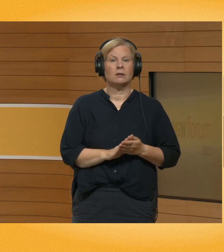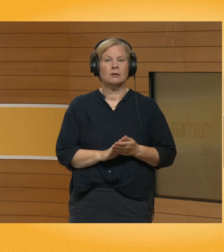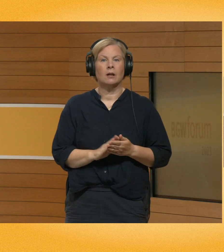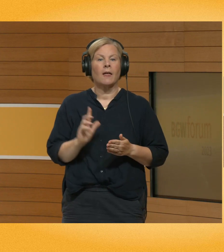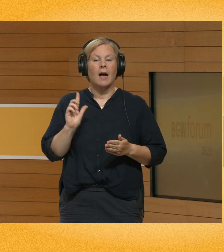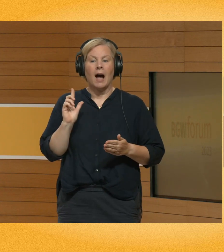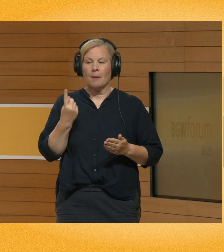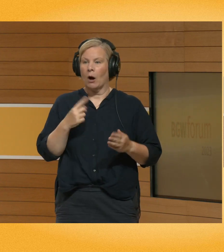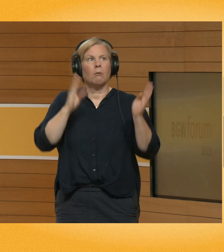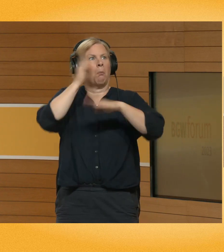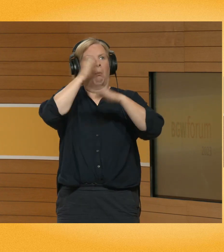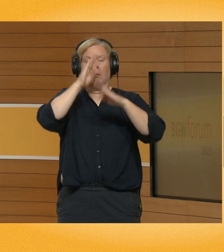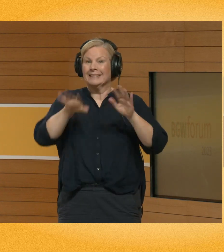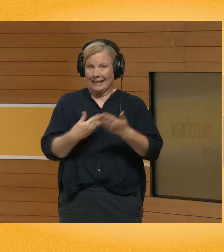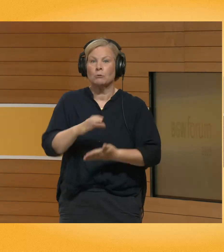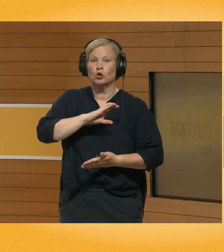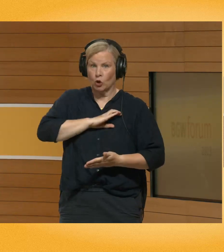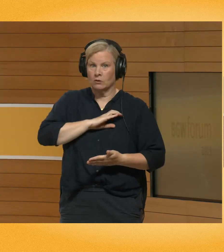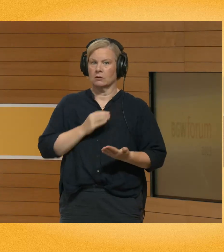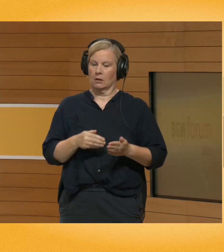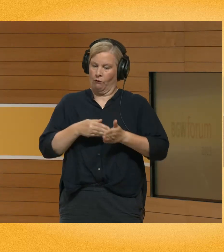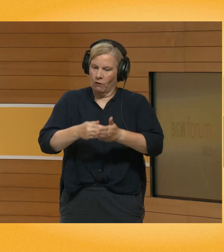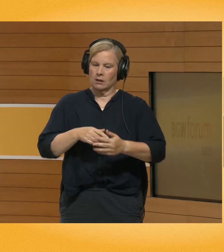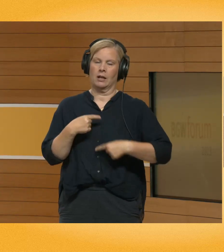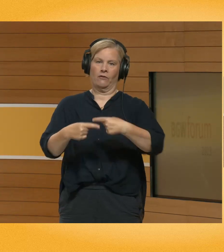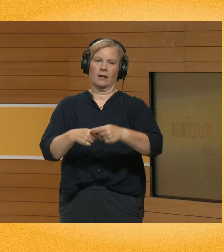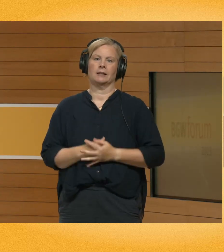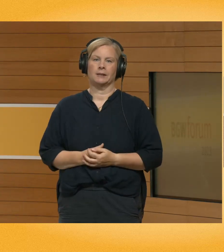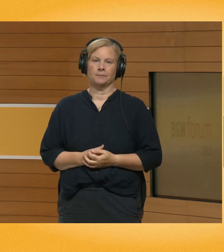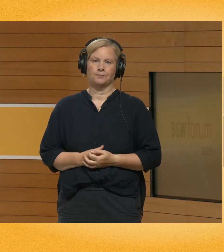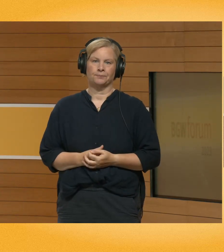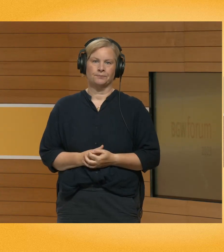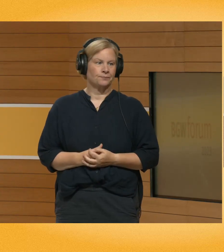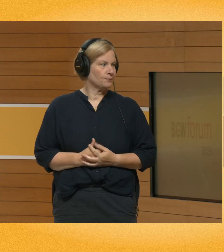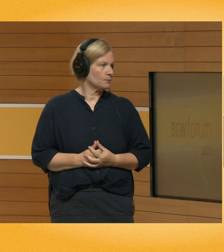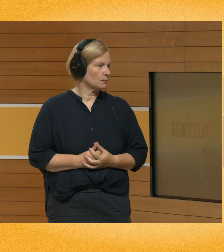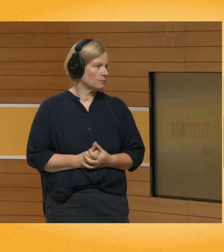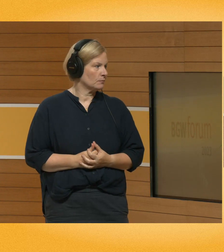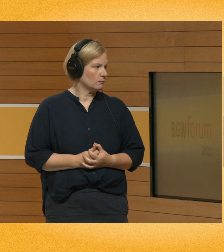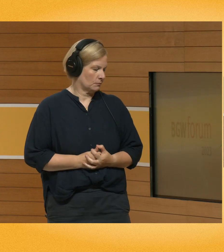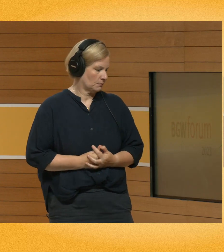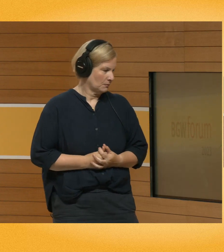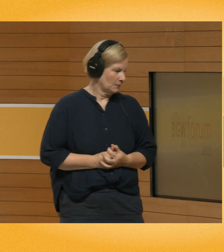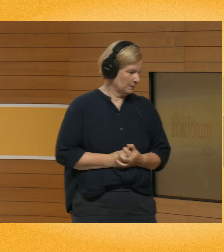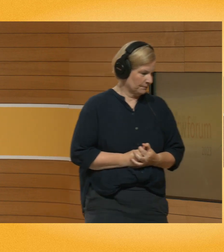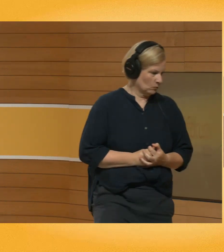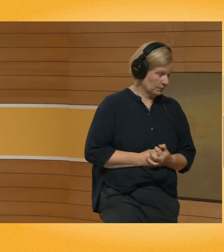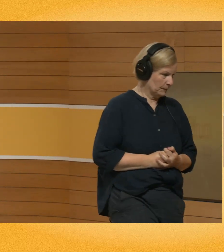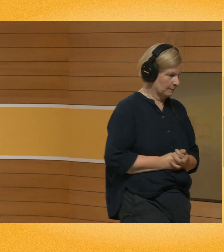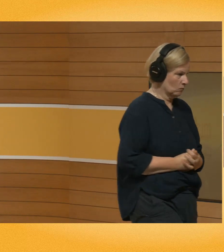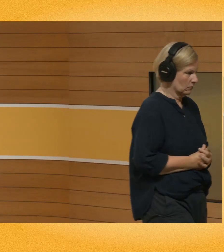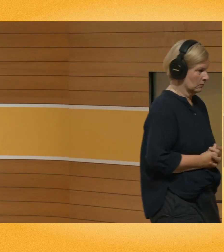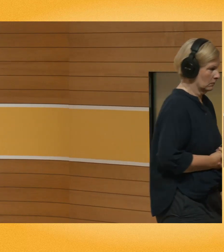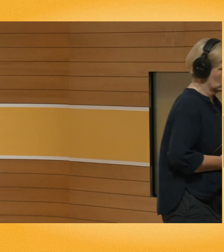were opportunities for advancement. So again, I suppose we tried to target those things. We've started